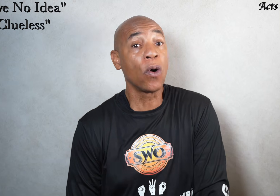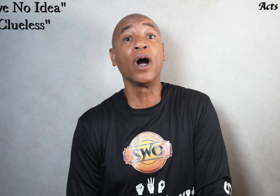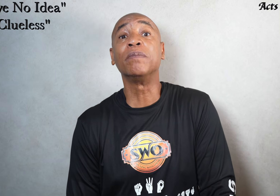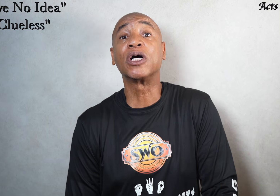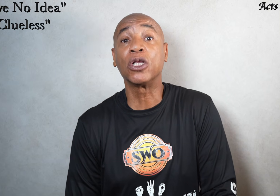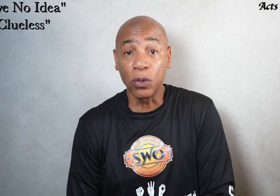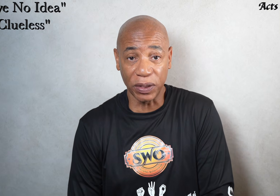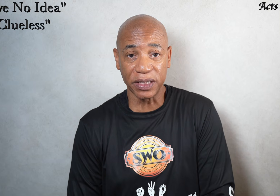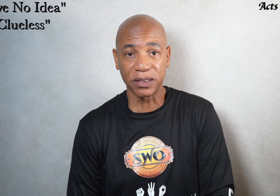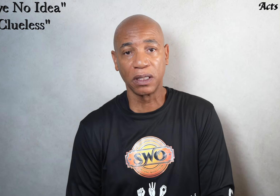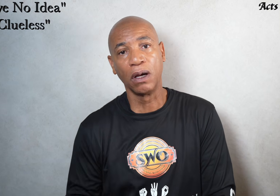I'm clueless.